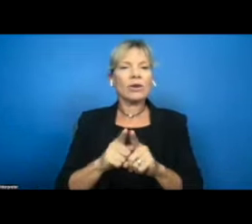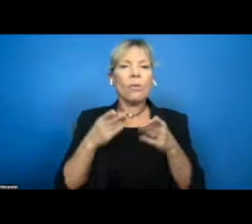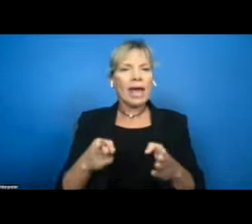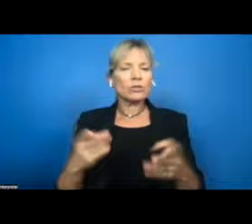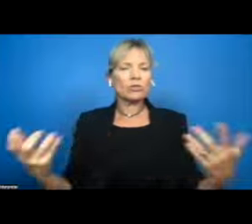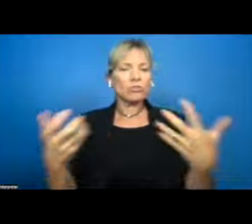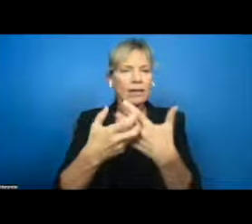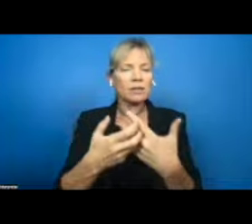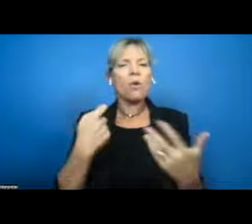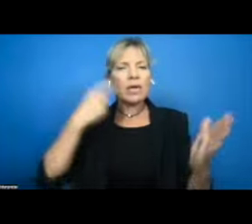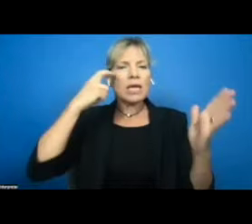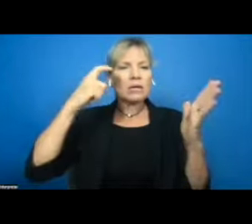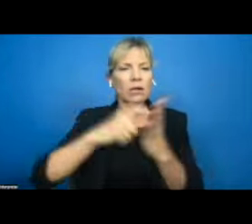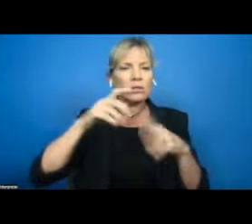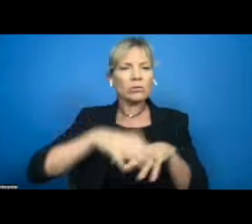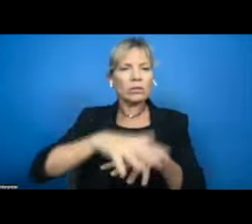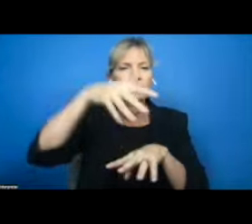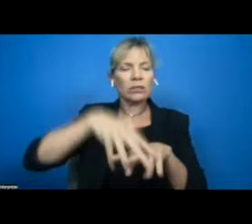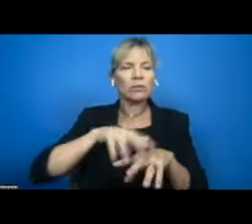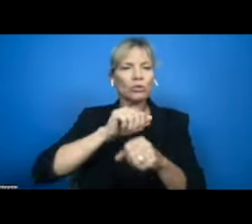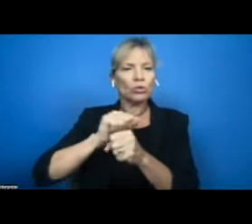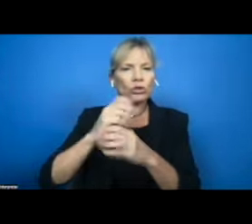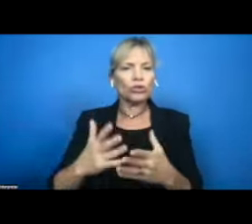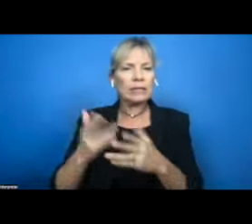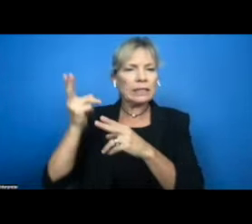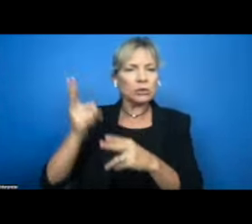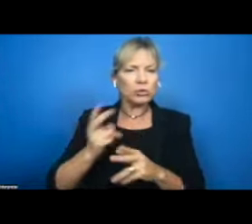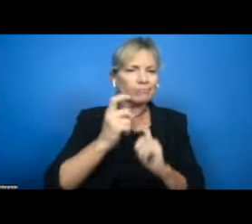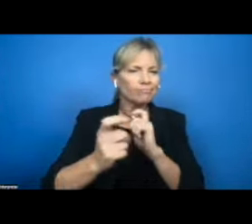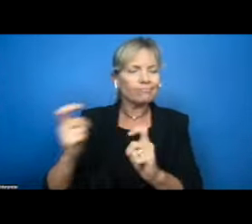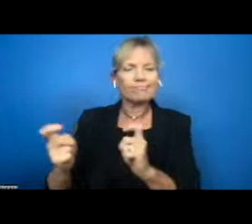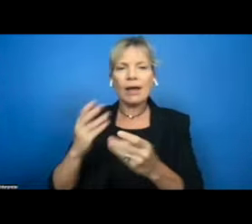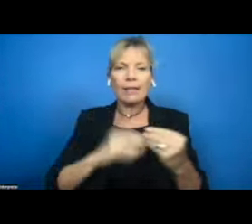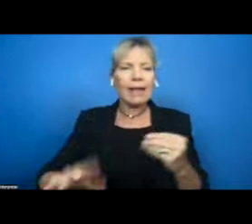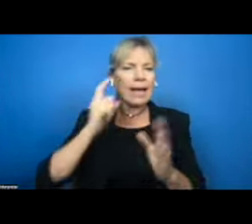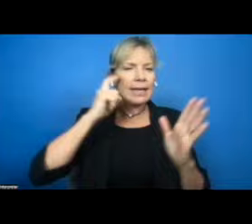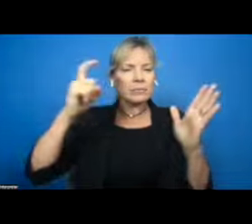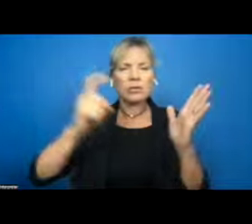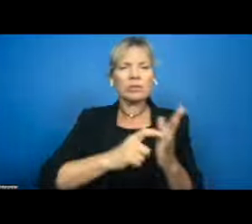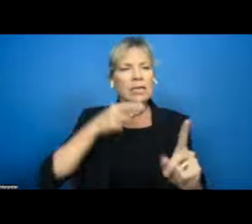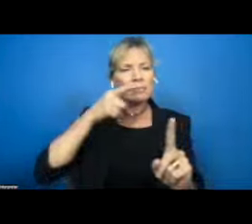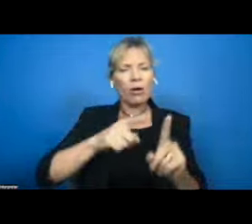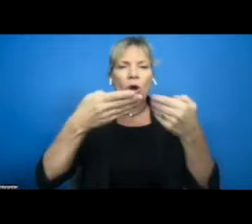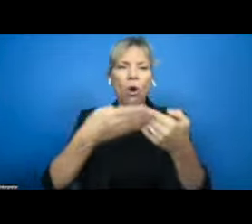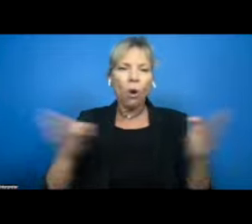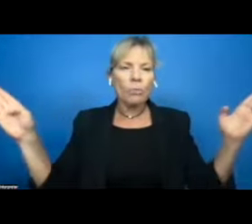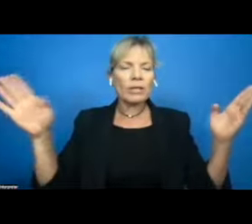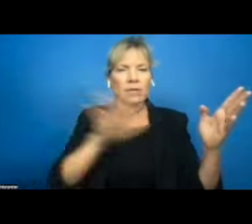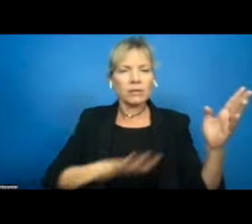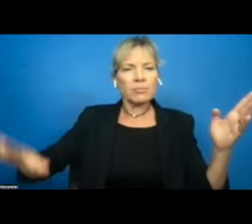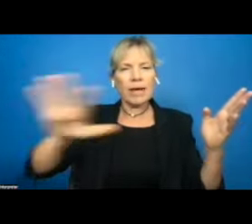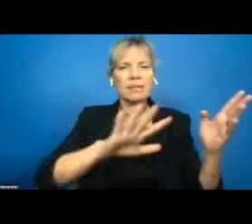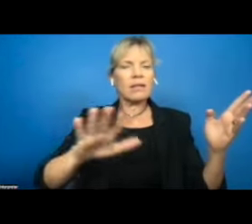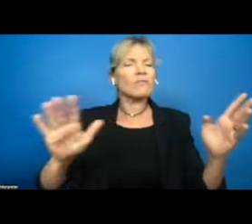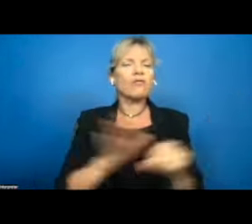reconciliation, we acknowledge Indigenous stewardship and histories. Land acknowledgement is about opening a space with